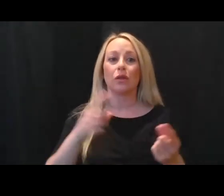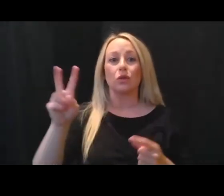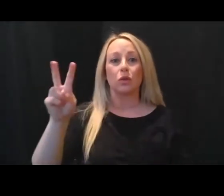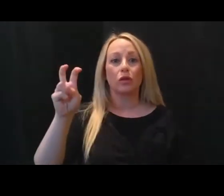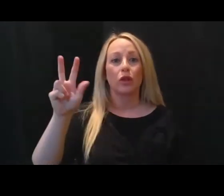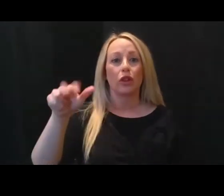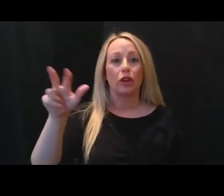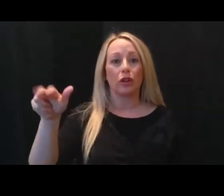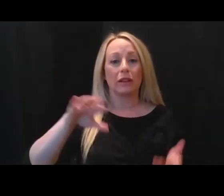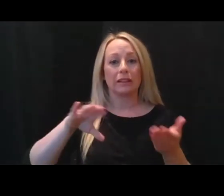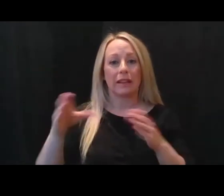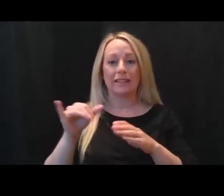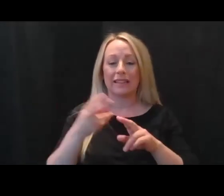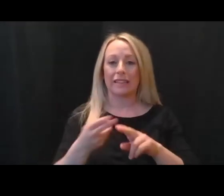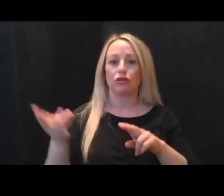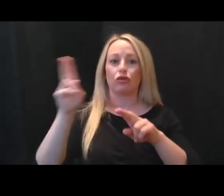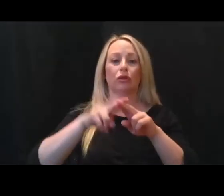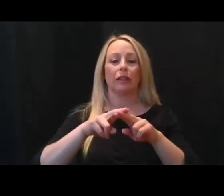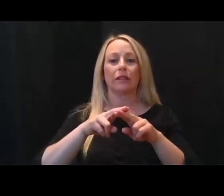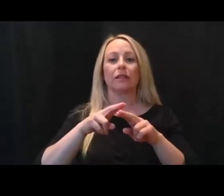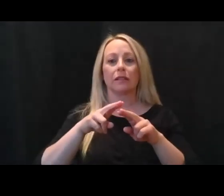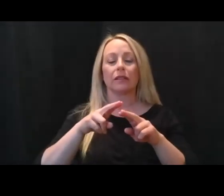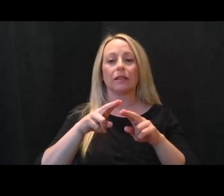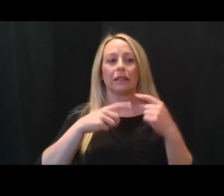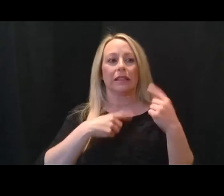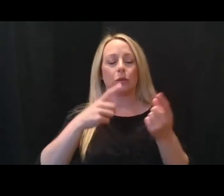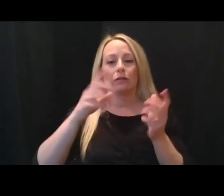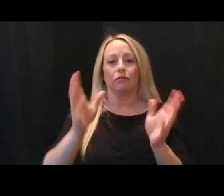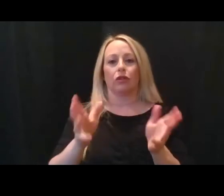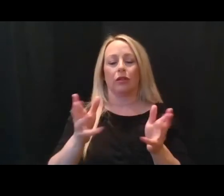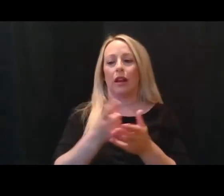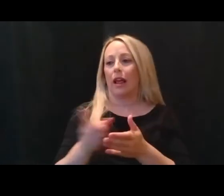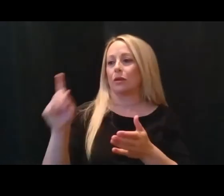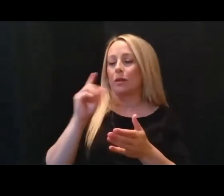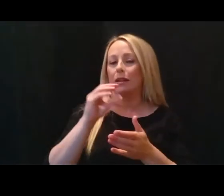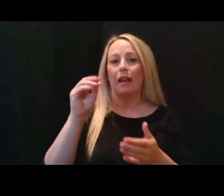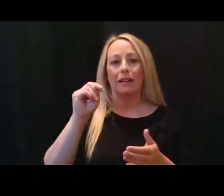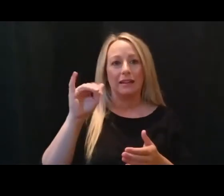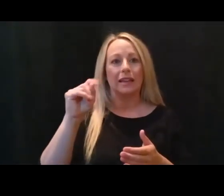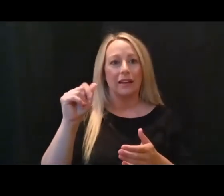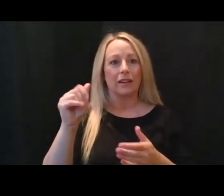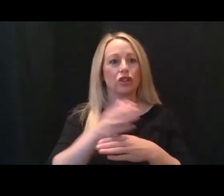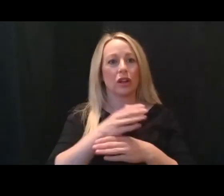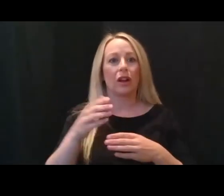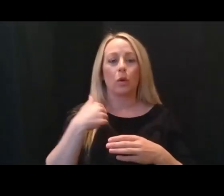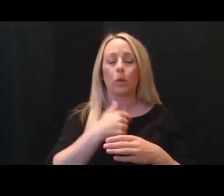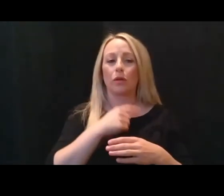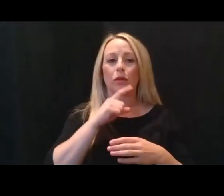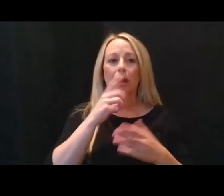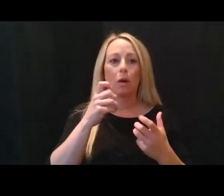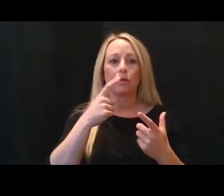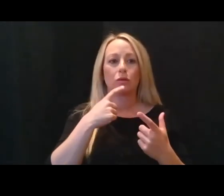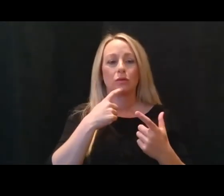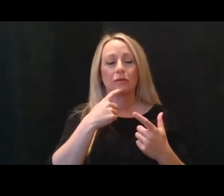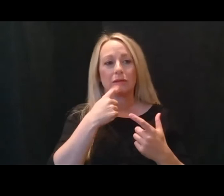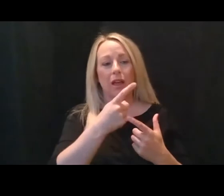an increase in 7 since we talked last week. And as Nita shared, we too also extend our deepest sympathies to